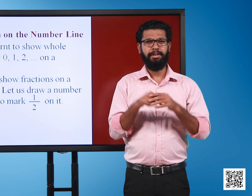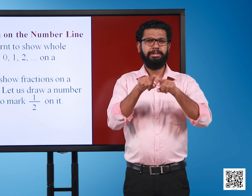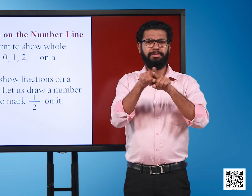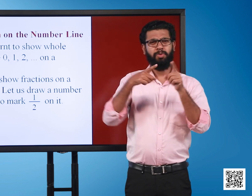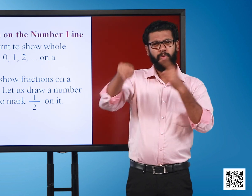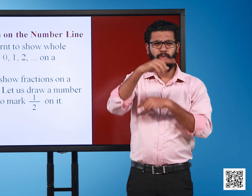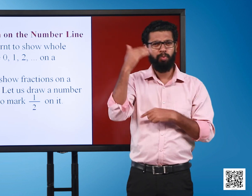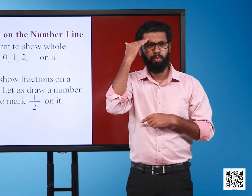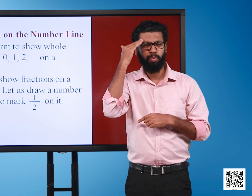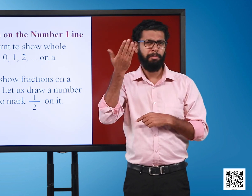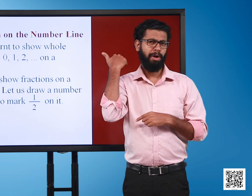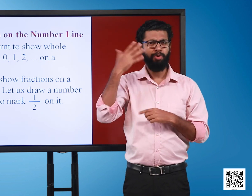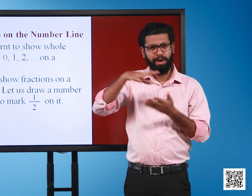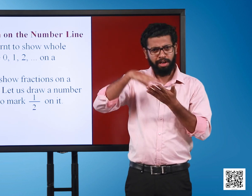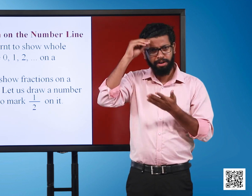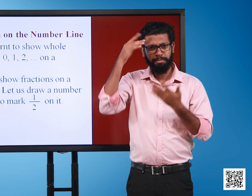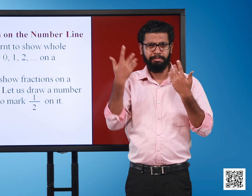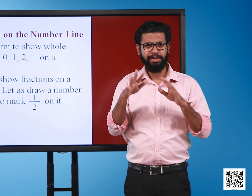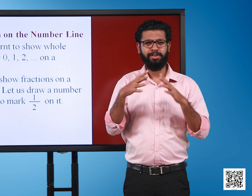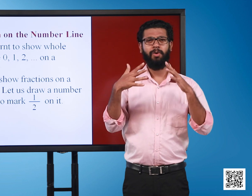We can also show fractions on a number line.